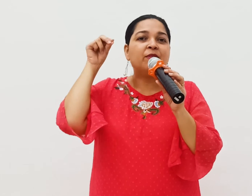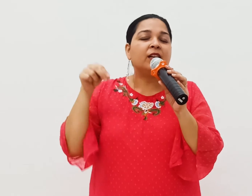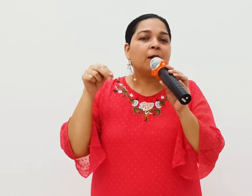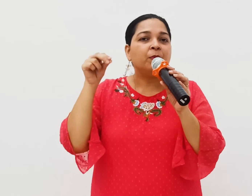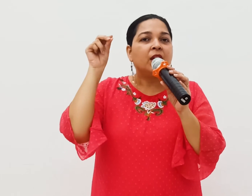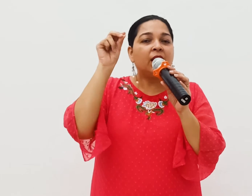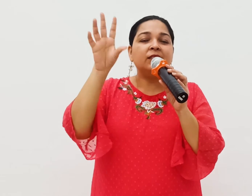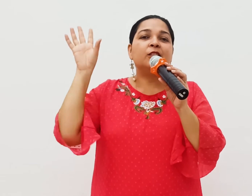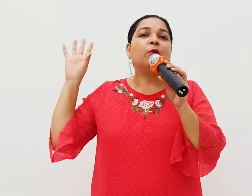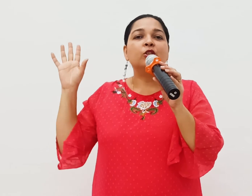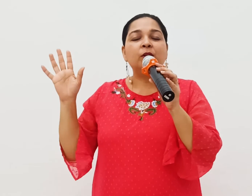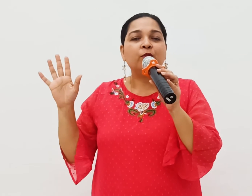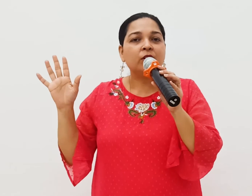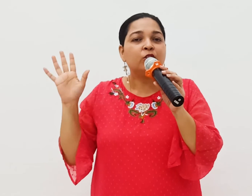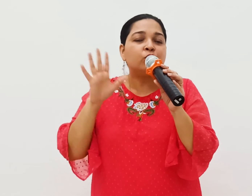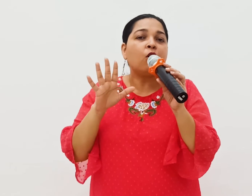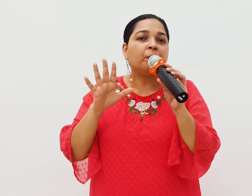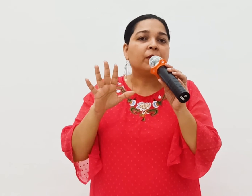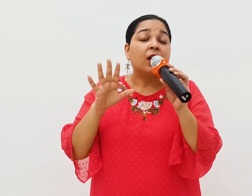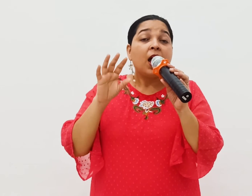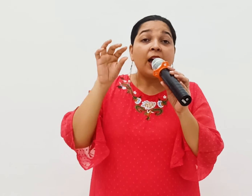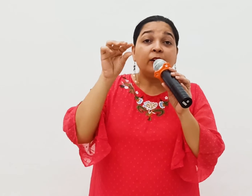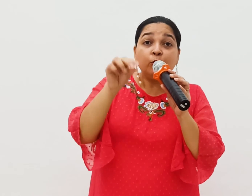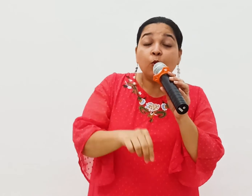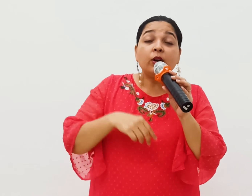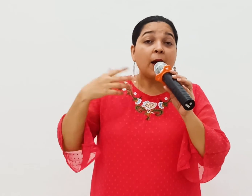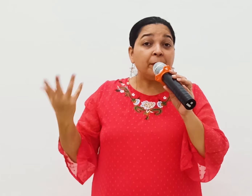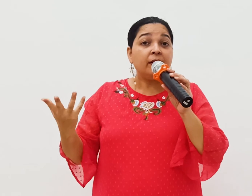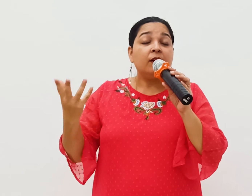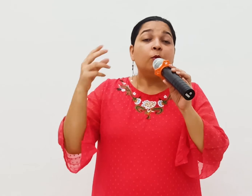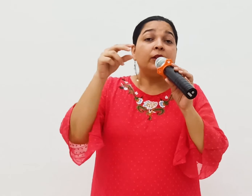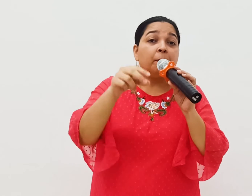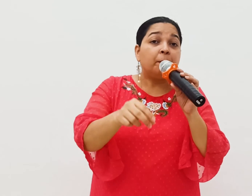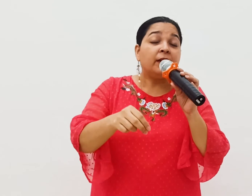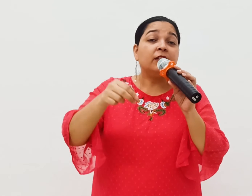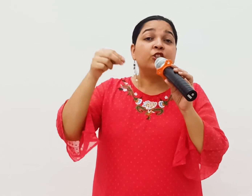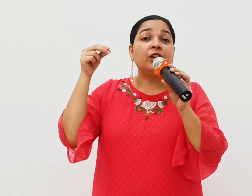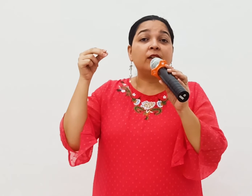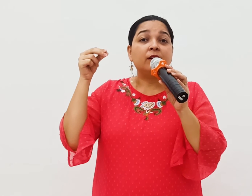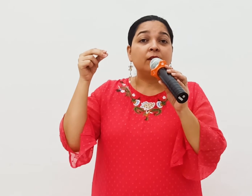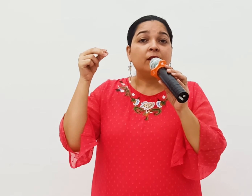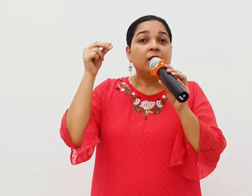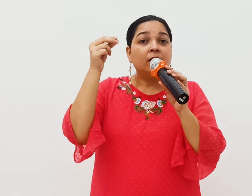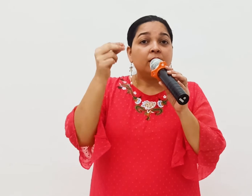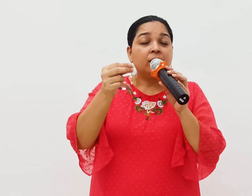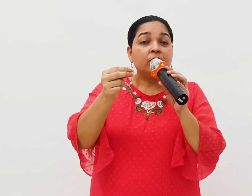whoever's name will come, he is responsible for the storm. And you know what happened when they picked the chit?